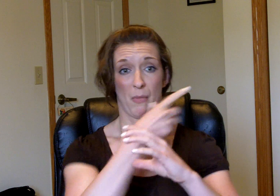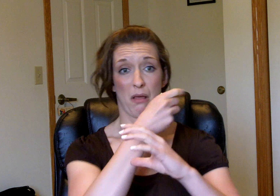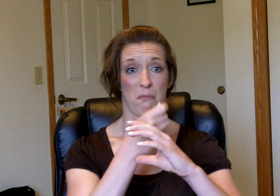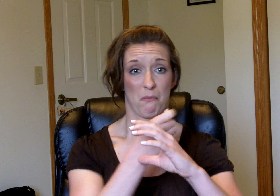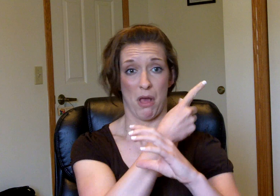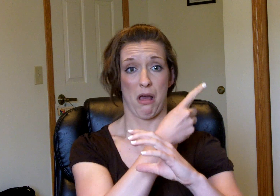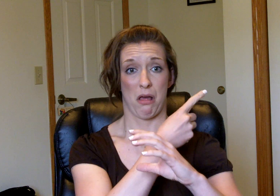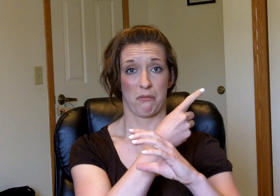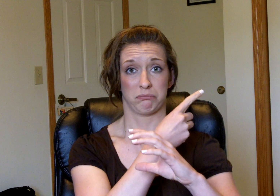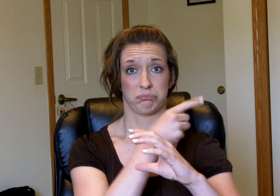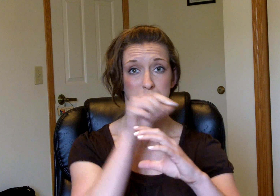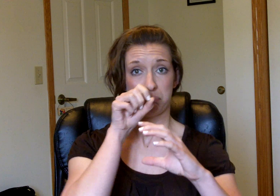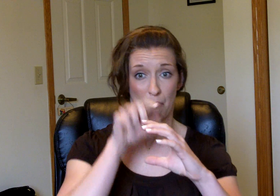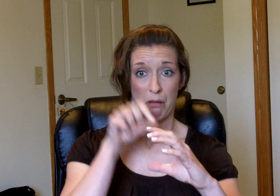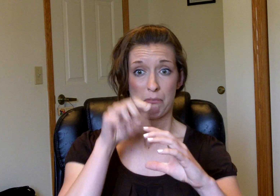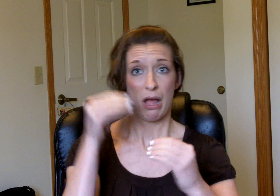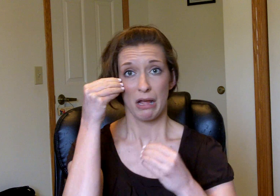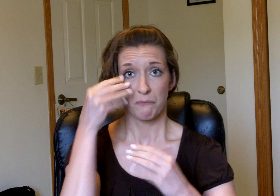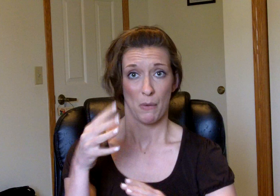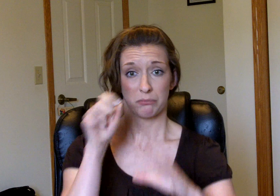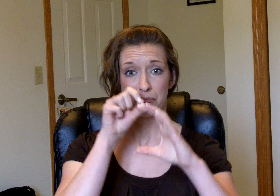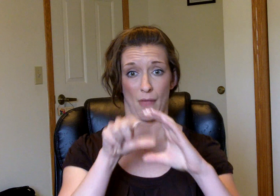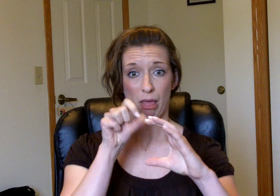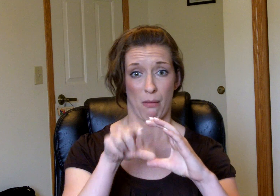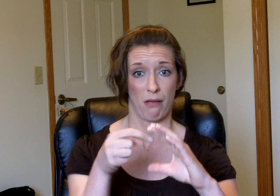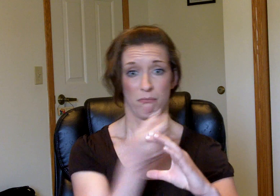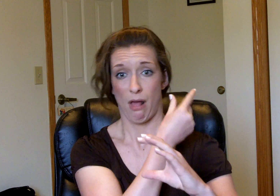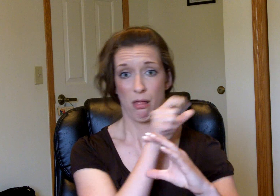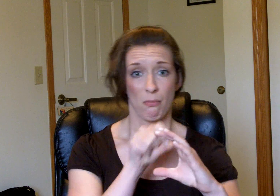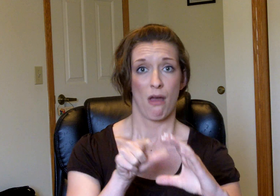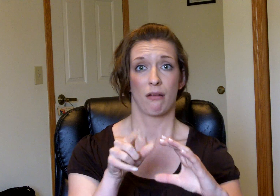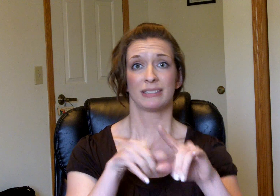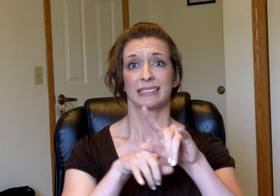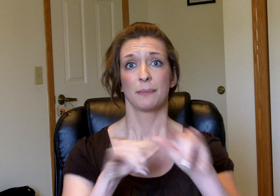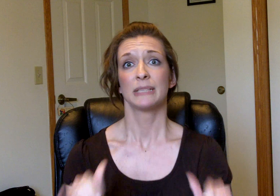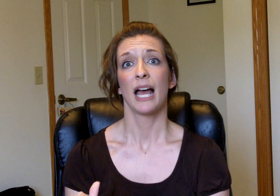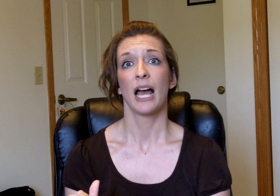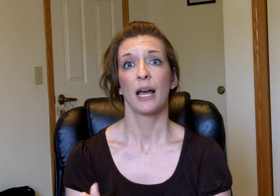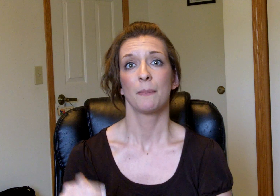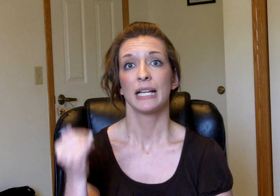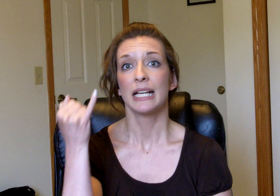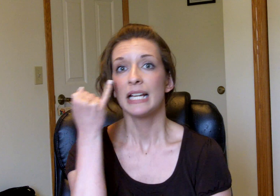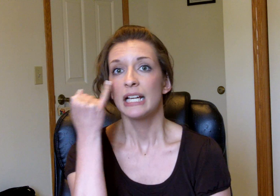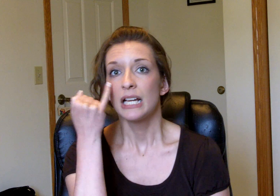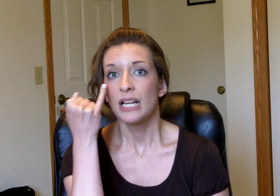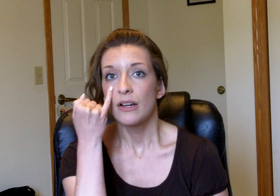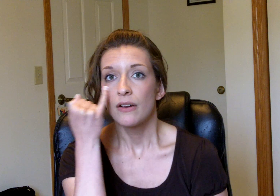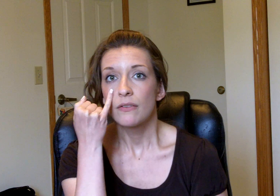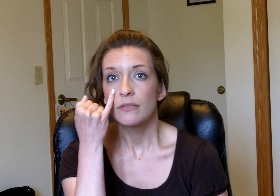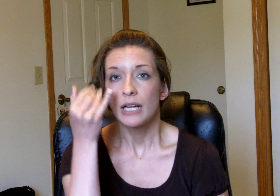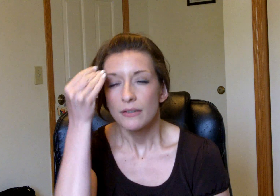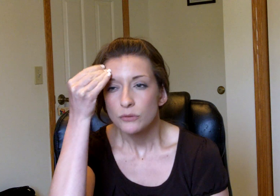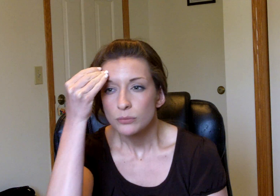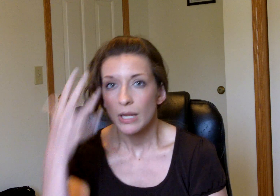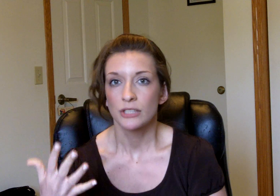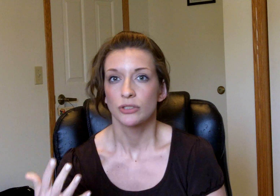would mess everything up. If you were trying to get information to your brain, and at the same time another impulse could come down your neuron,